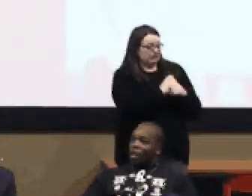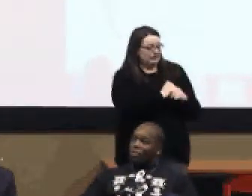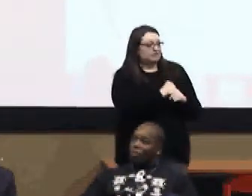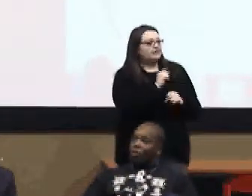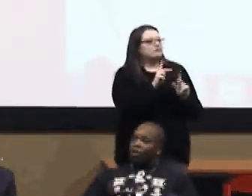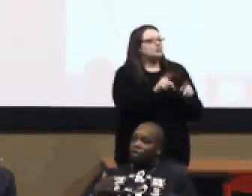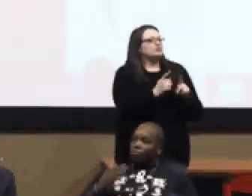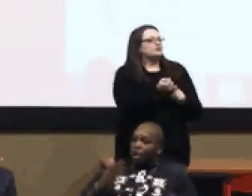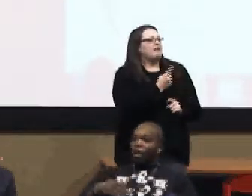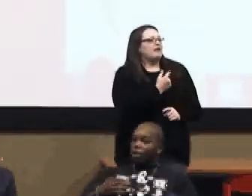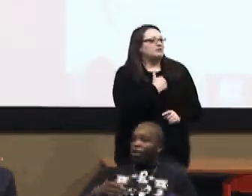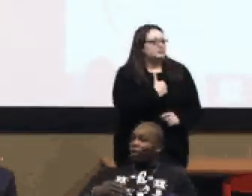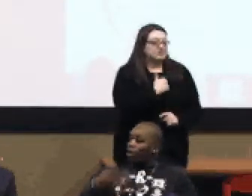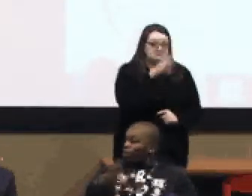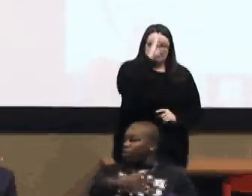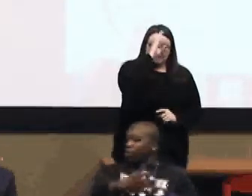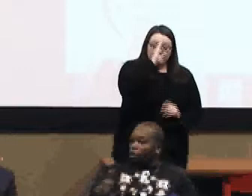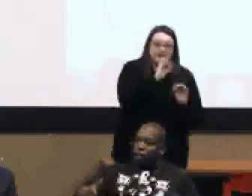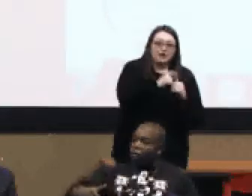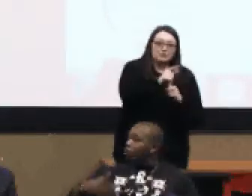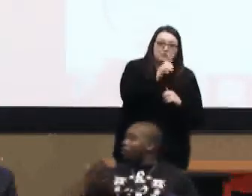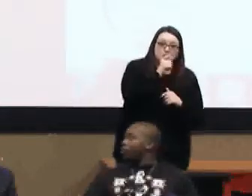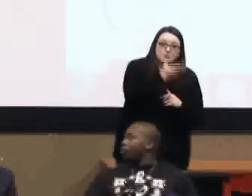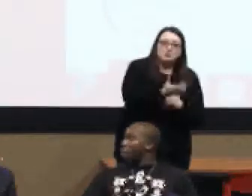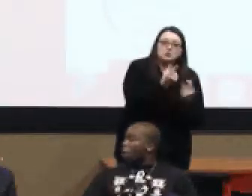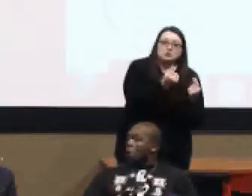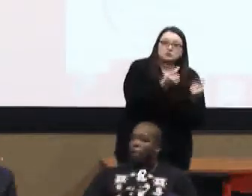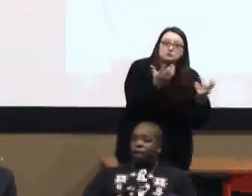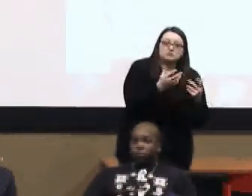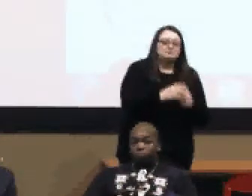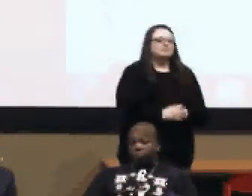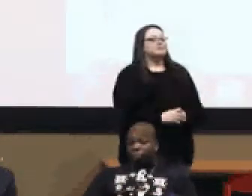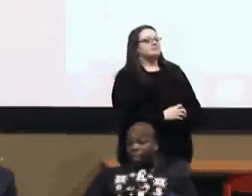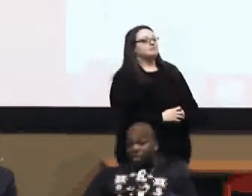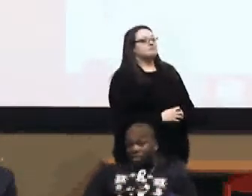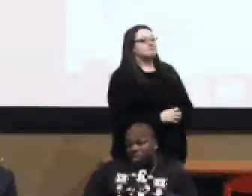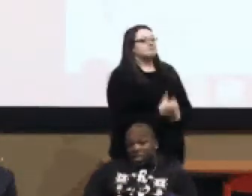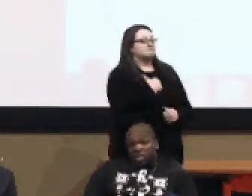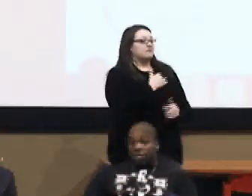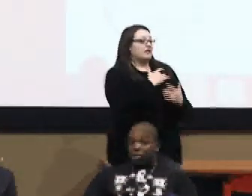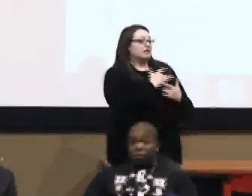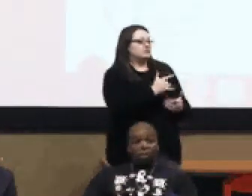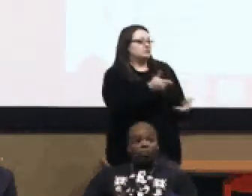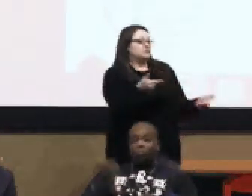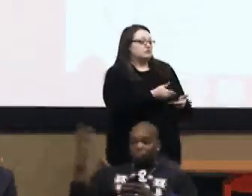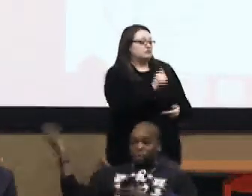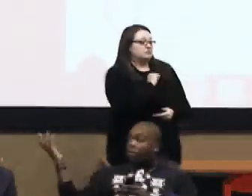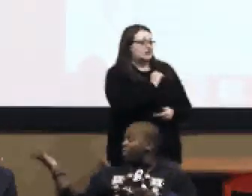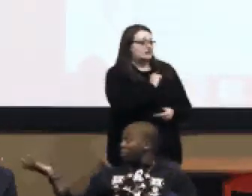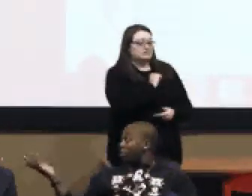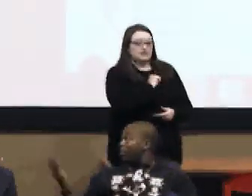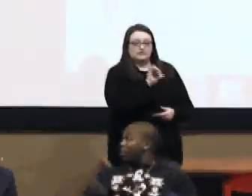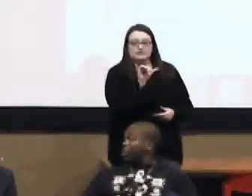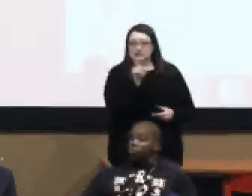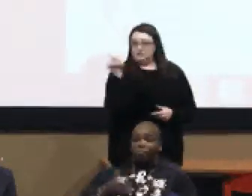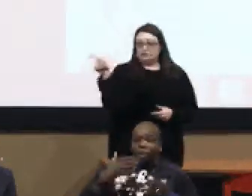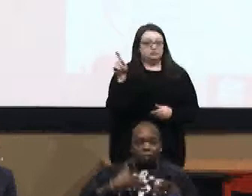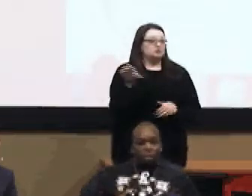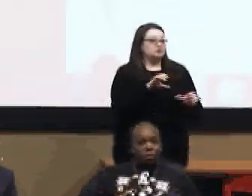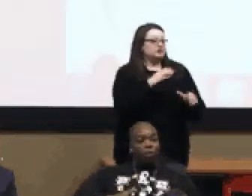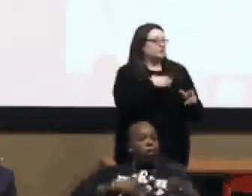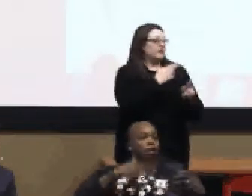were to ask me, okay, hi, how are you, who are you, what do you do? I usually introduce myself much like you did.